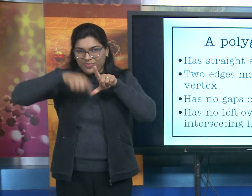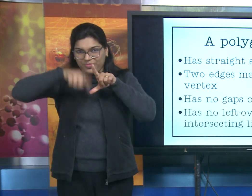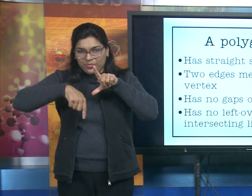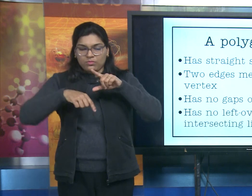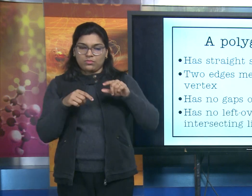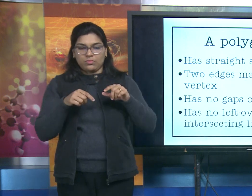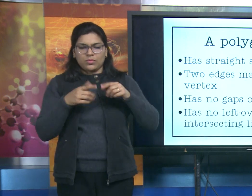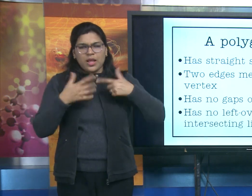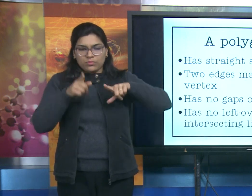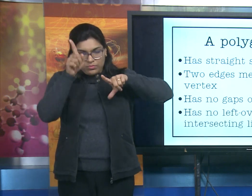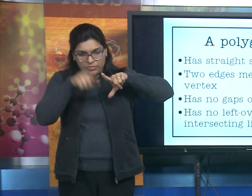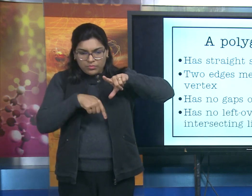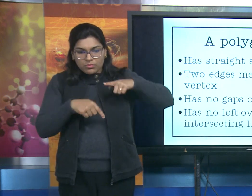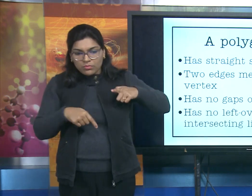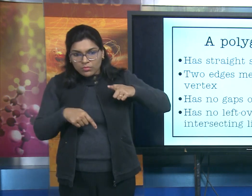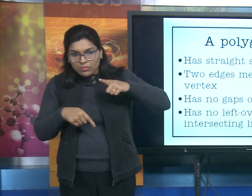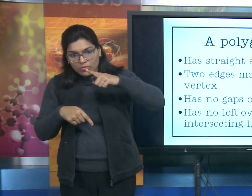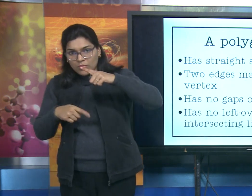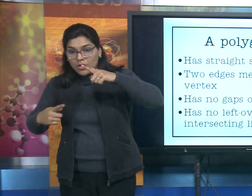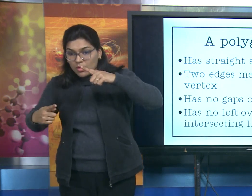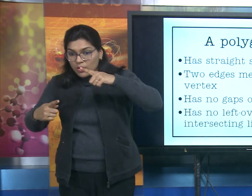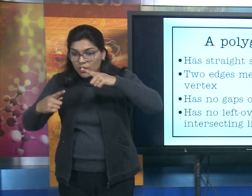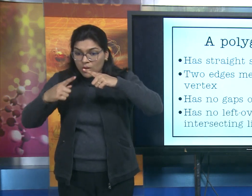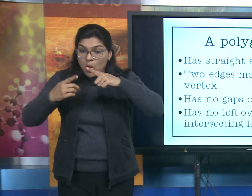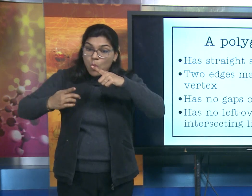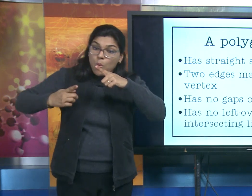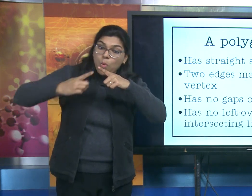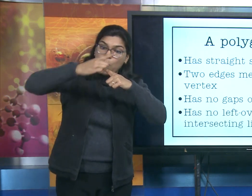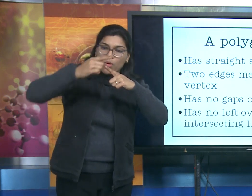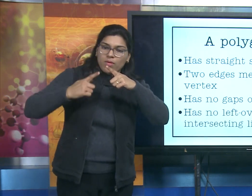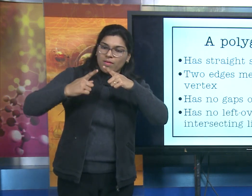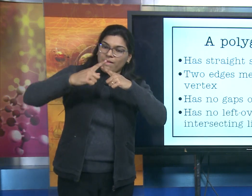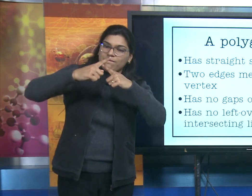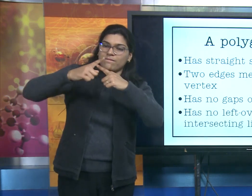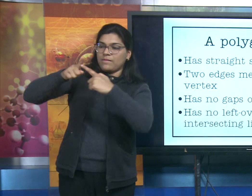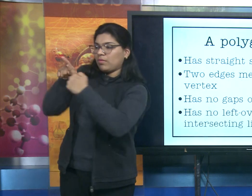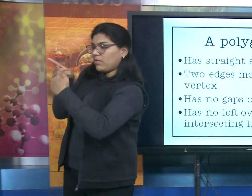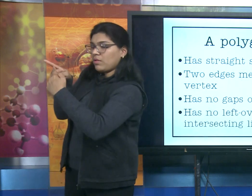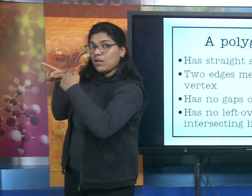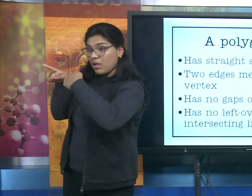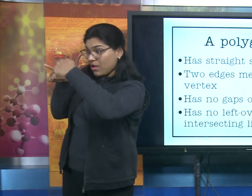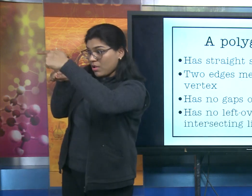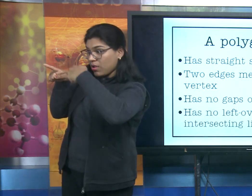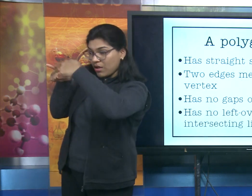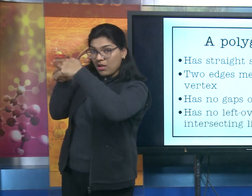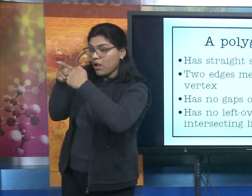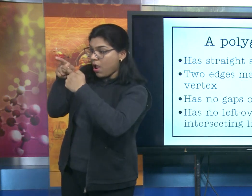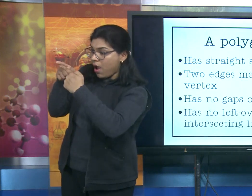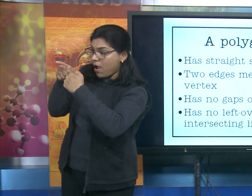of leftover we will understand. Suppose we draw a line and we draw another line which is a